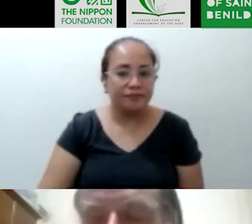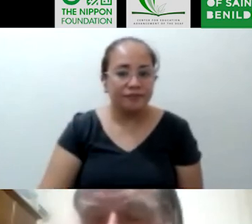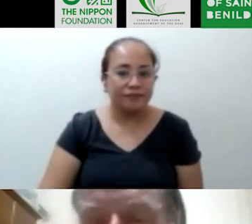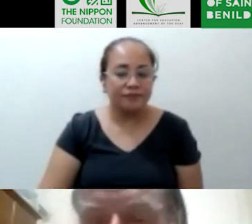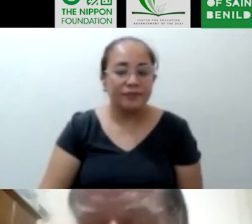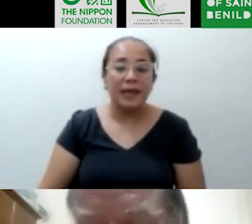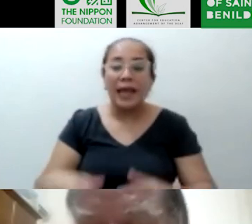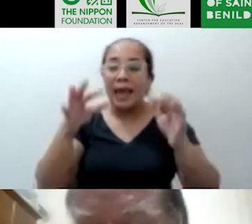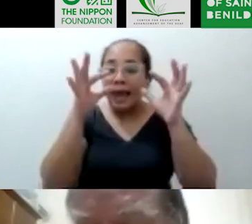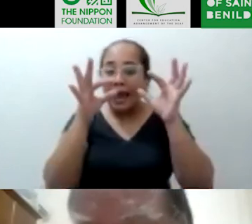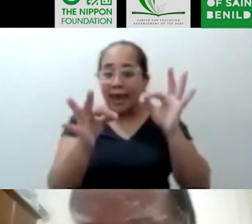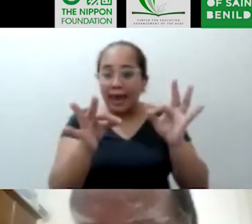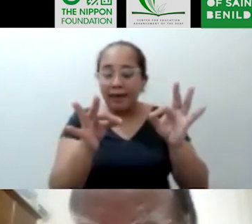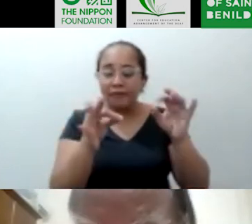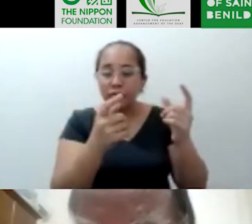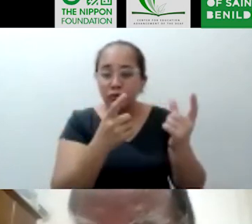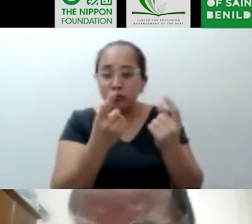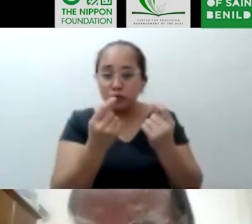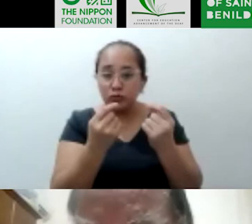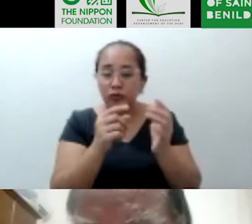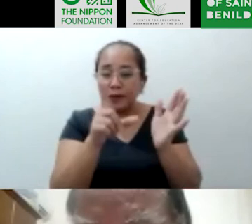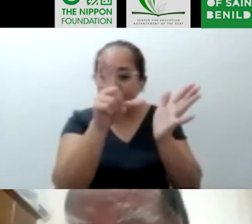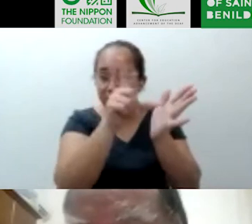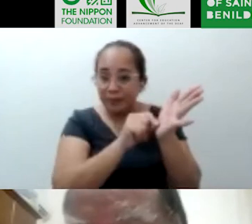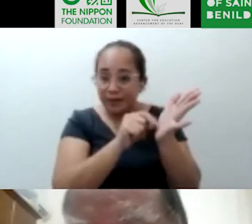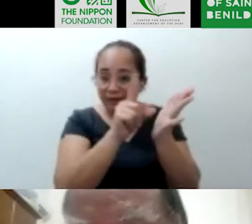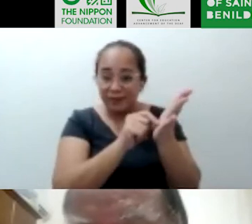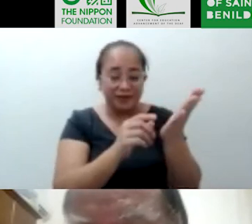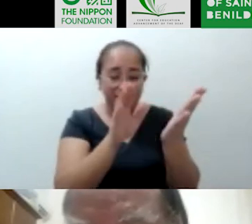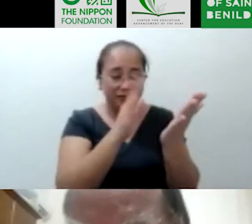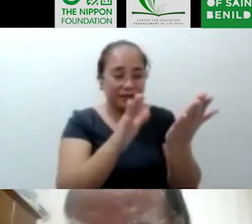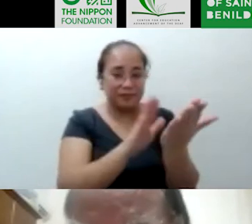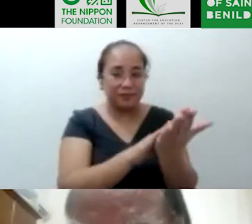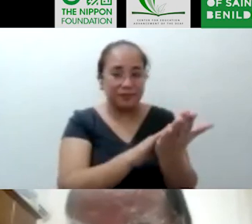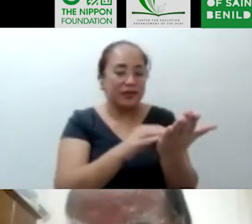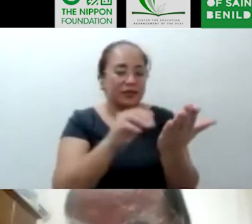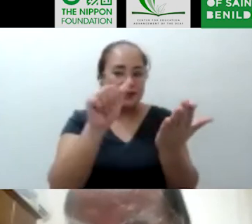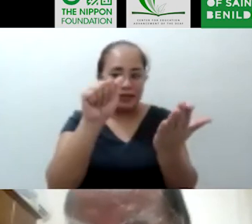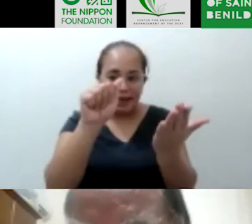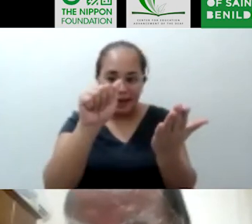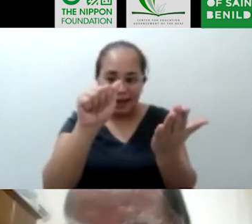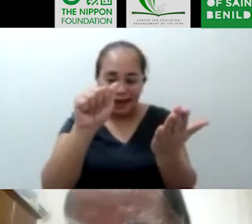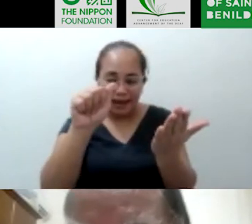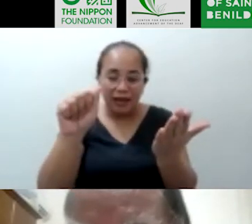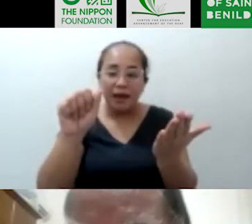if you were doing things in print version and you were doing like A's and B's, would you